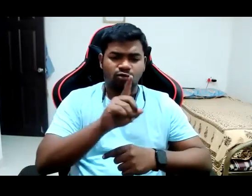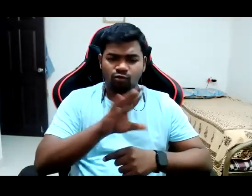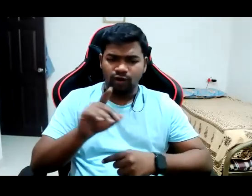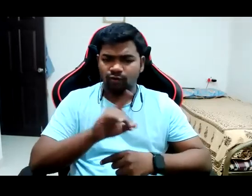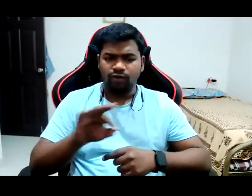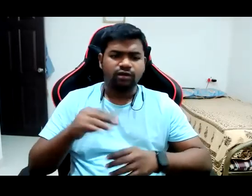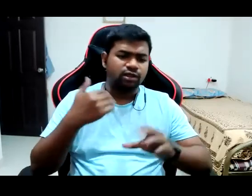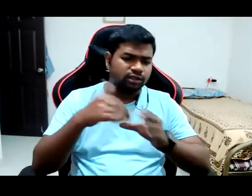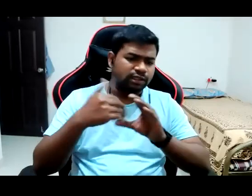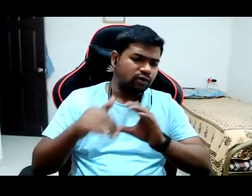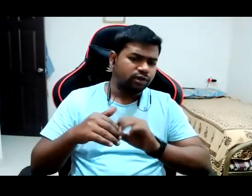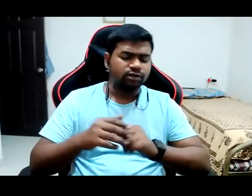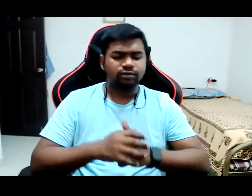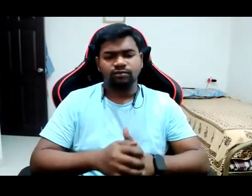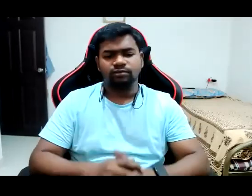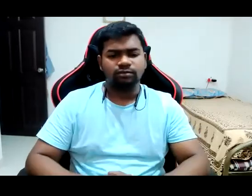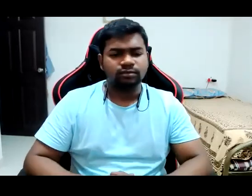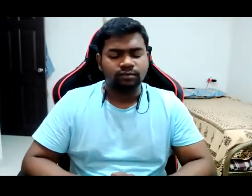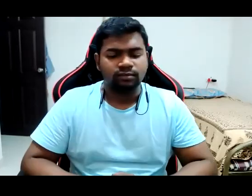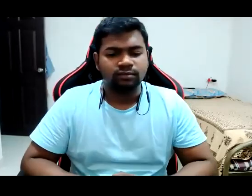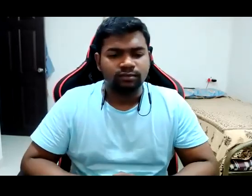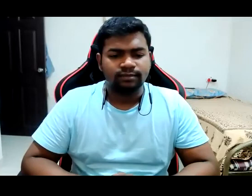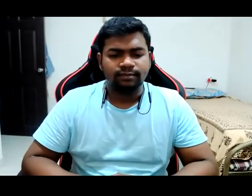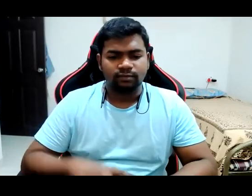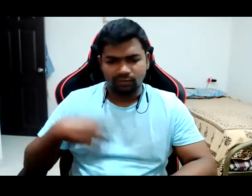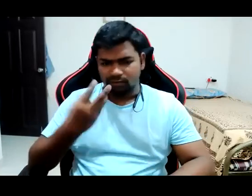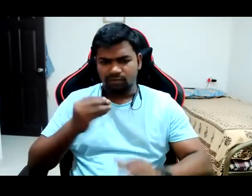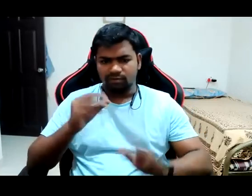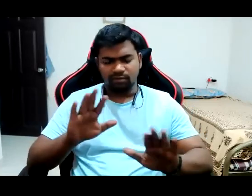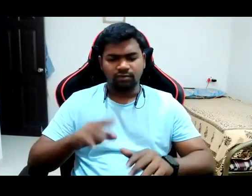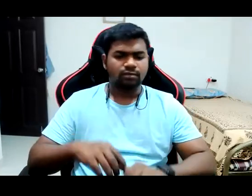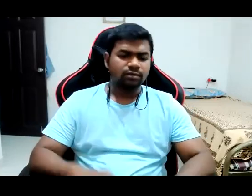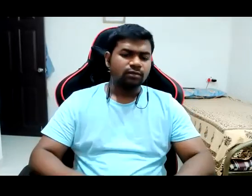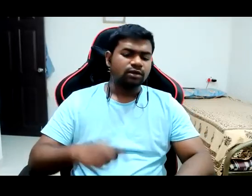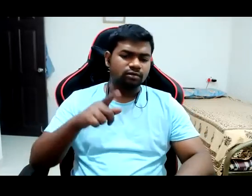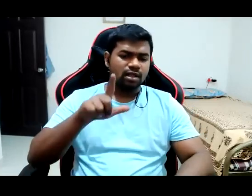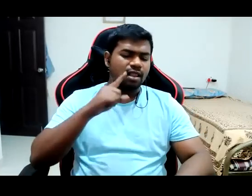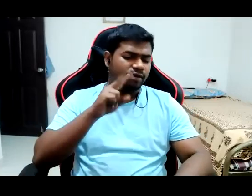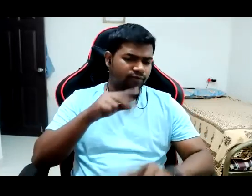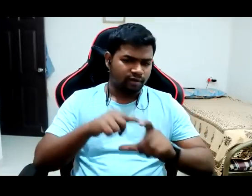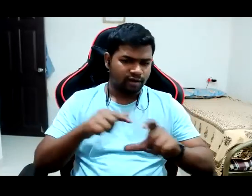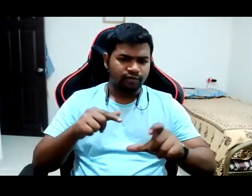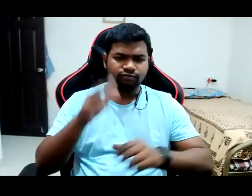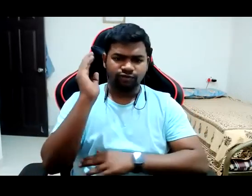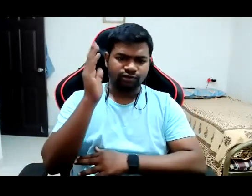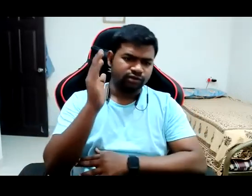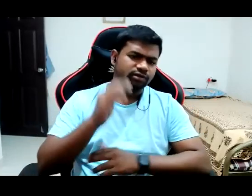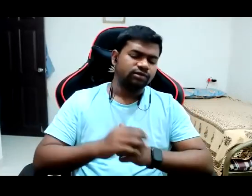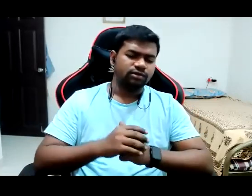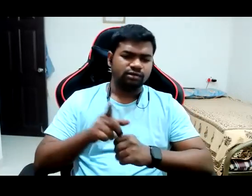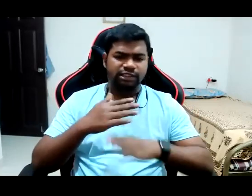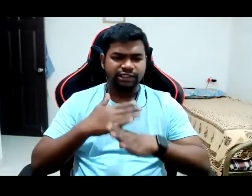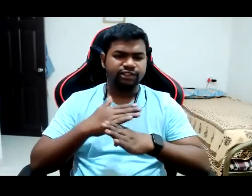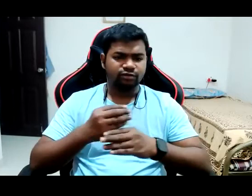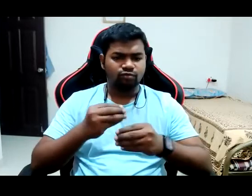resource. Similarly, we'll have a mix of recorded and live sessions happening, and we'll basically be sharing more